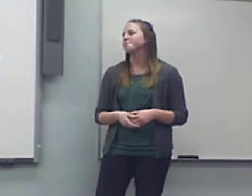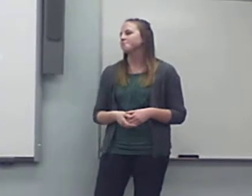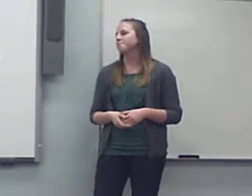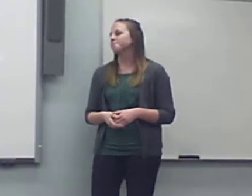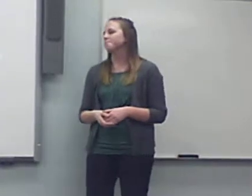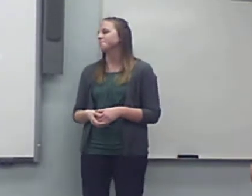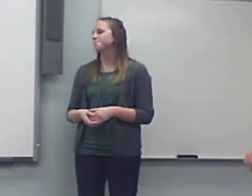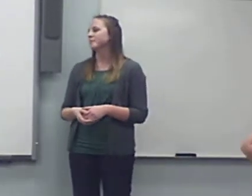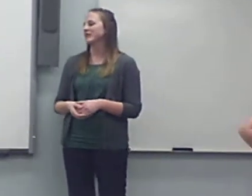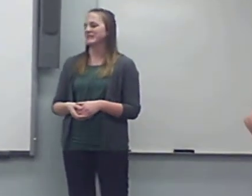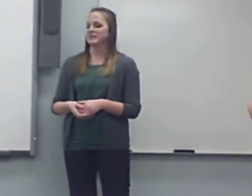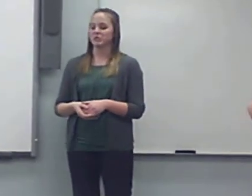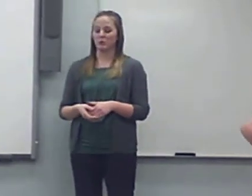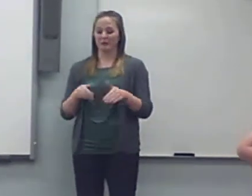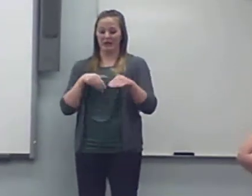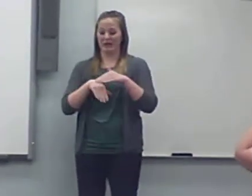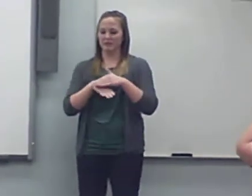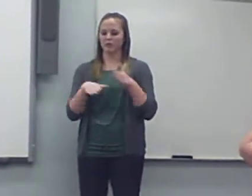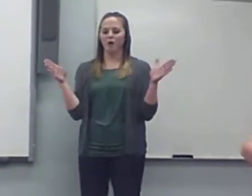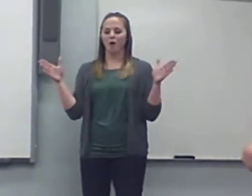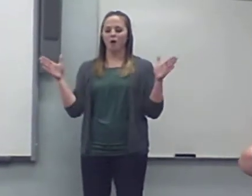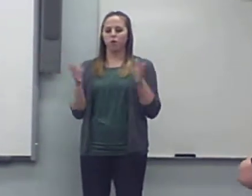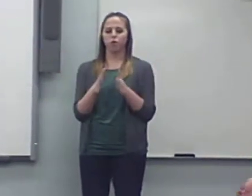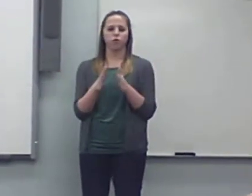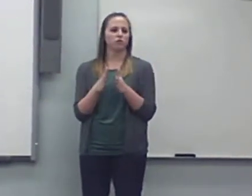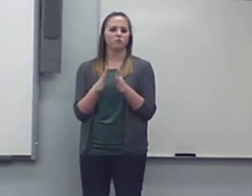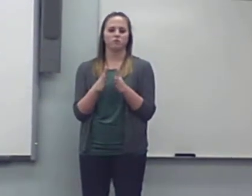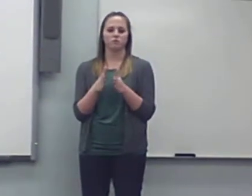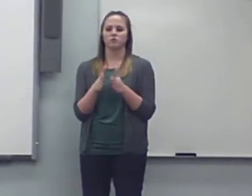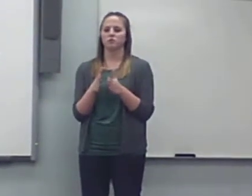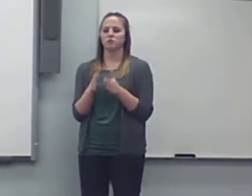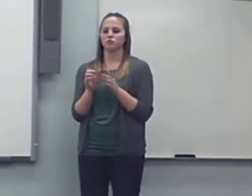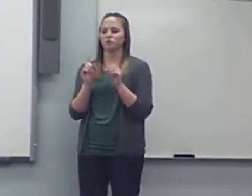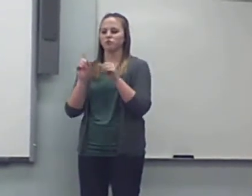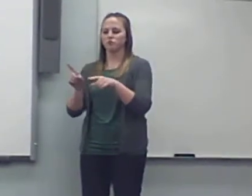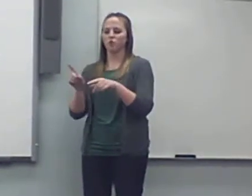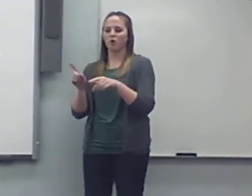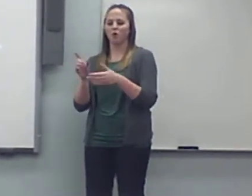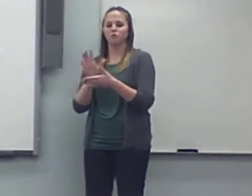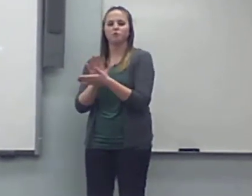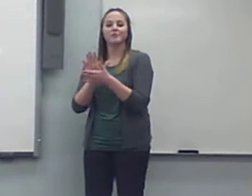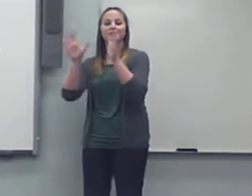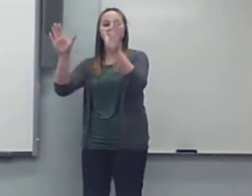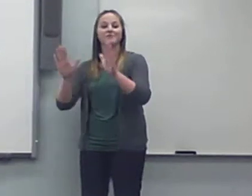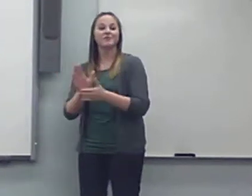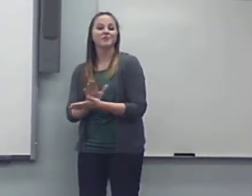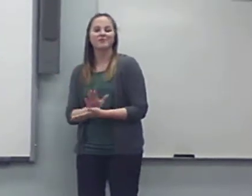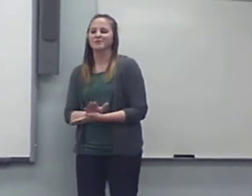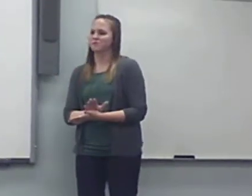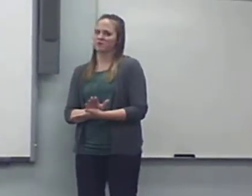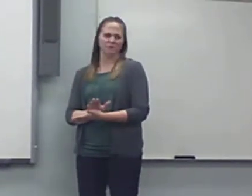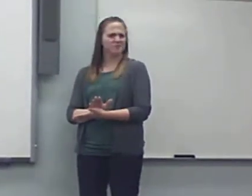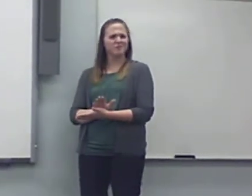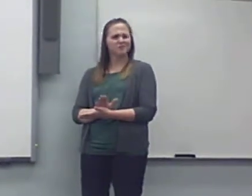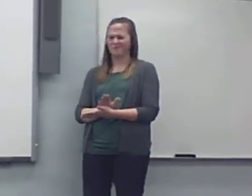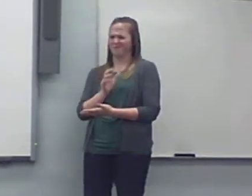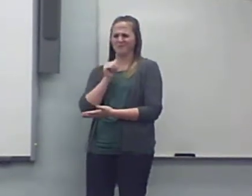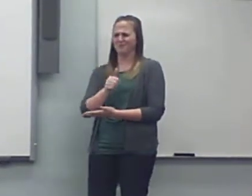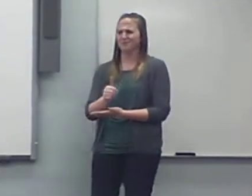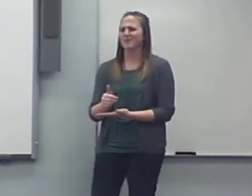to no access of what was going on. They couldn't participate in Sunday school because nobody had any kind of access for them there. They'd have to sit in church with